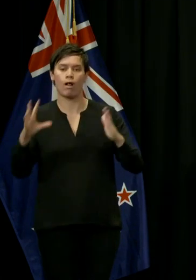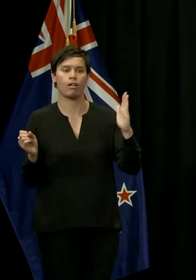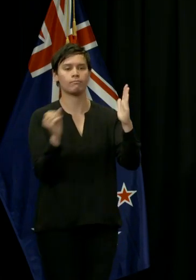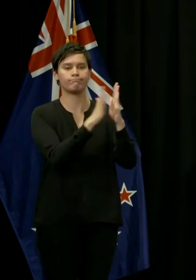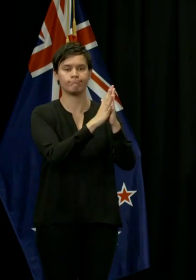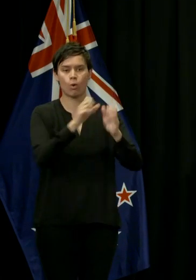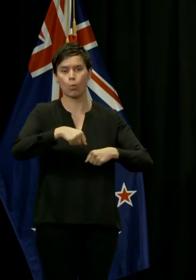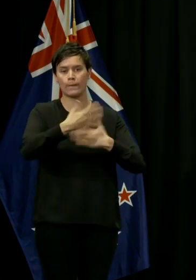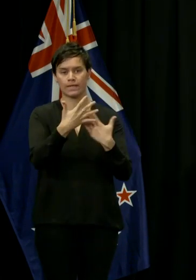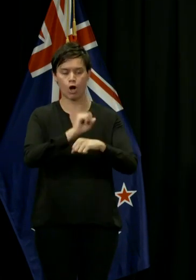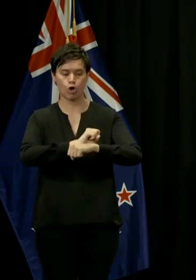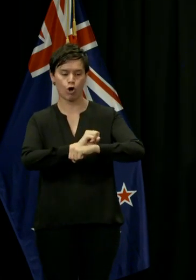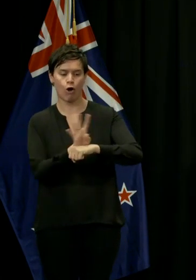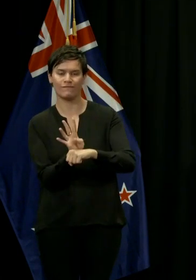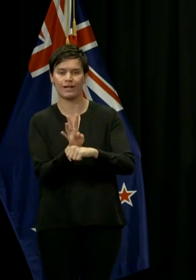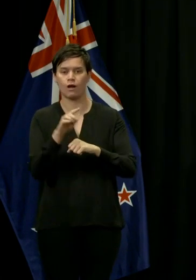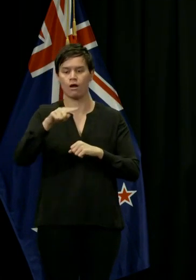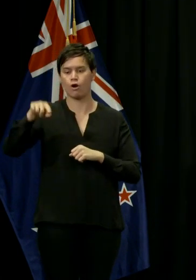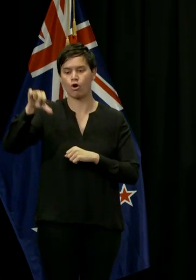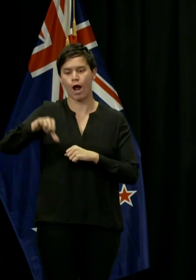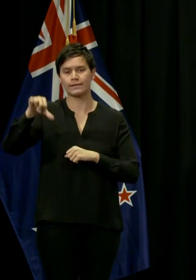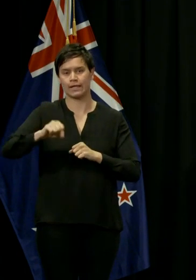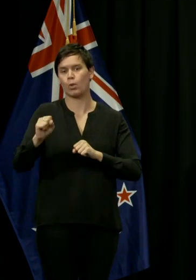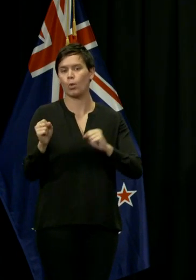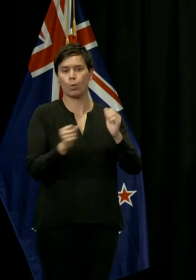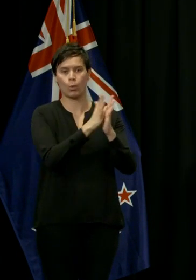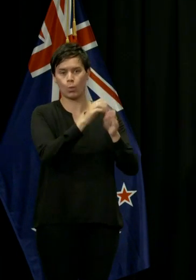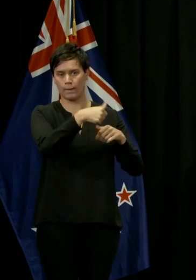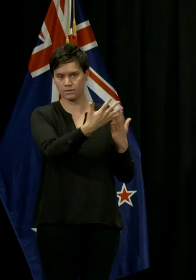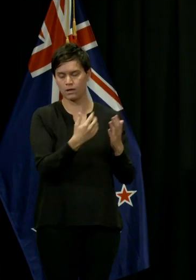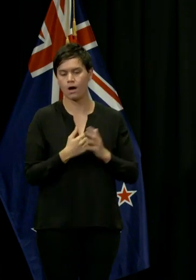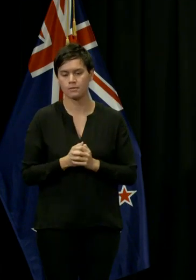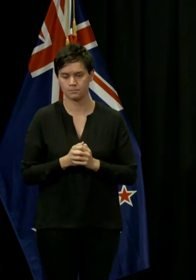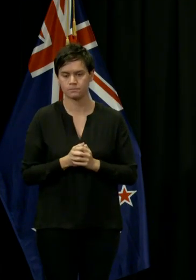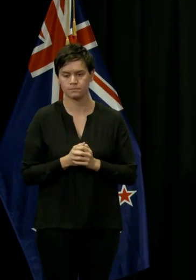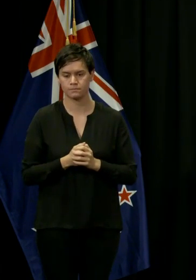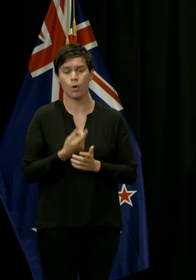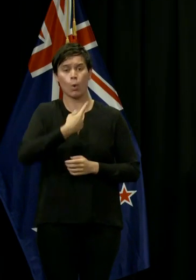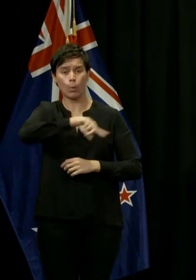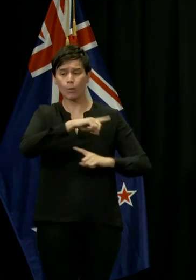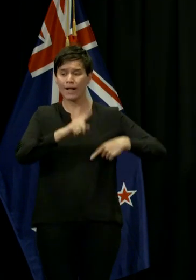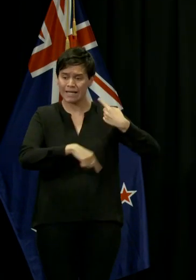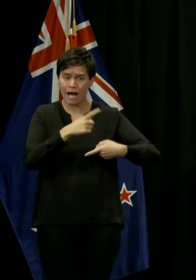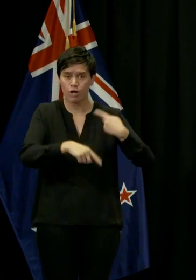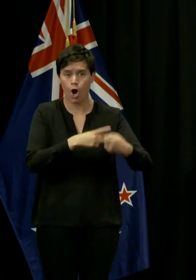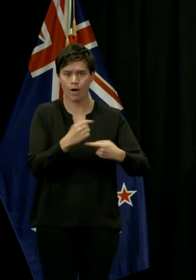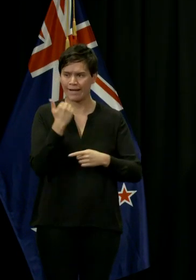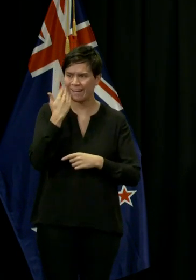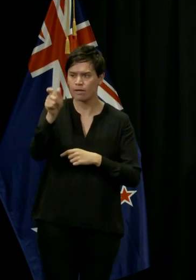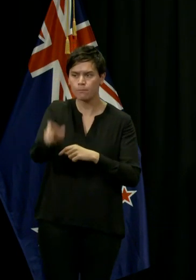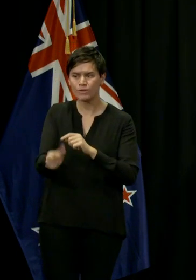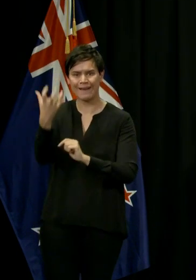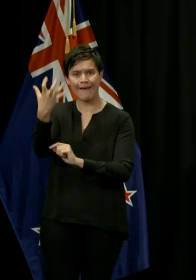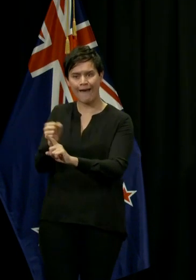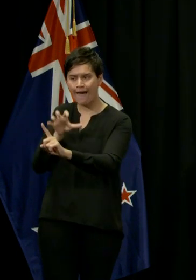of COVID-19. We will continue to vigorously contact trace every single case. Testing